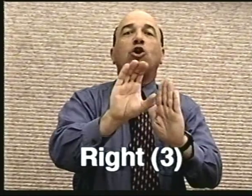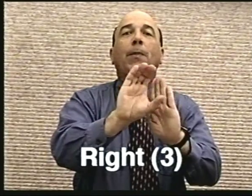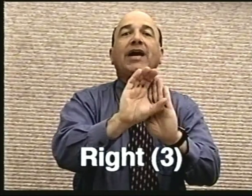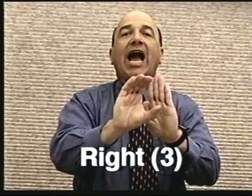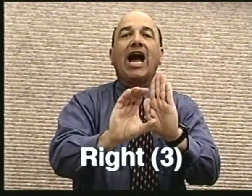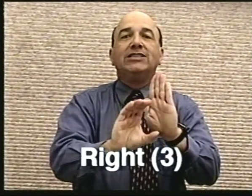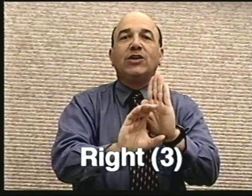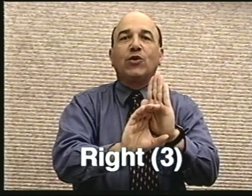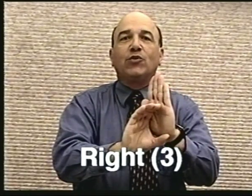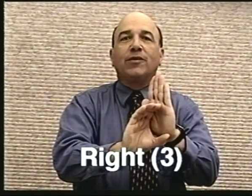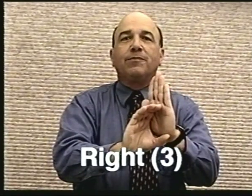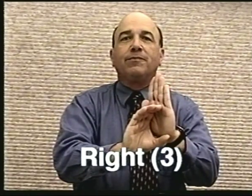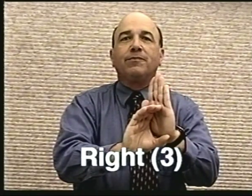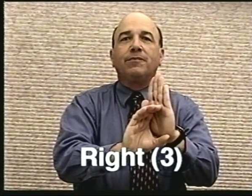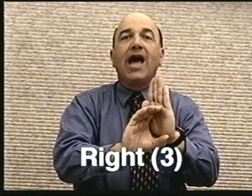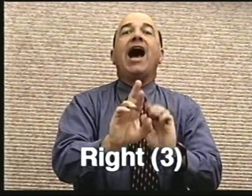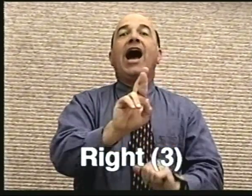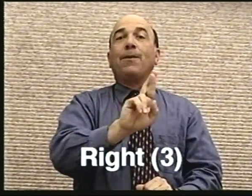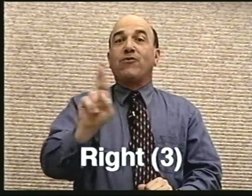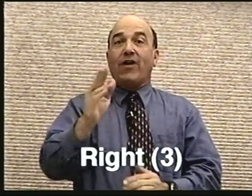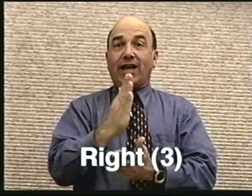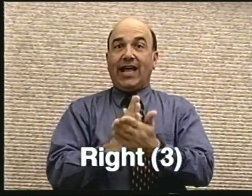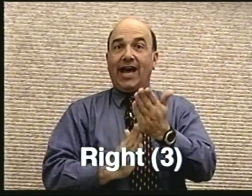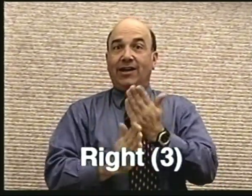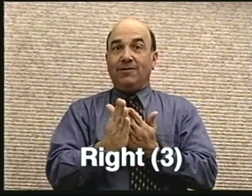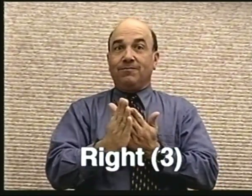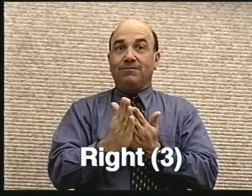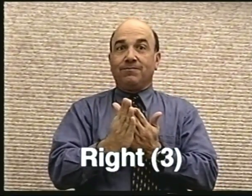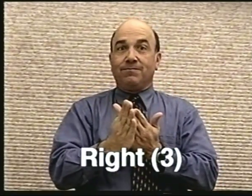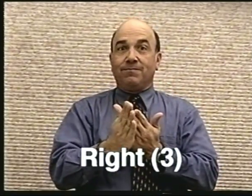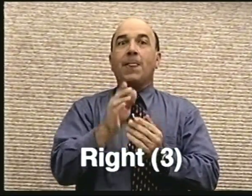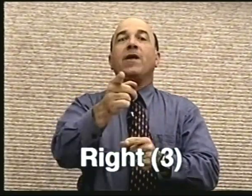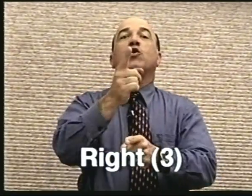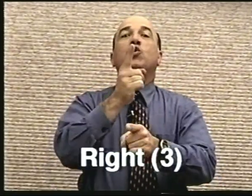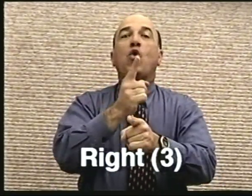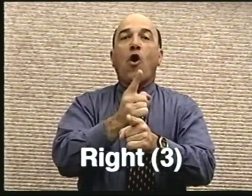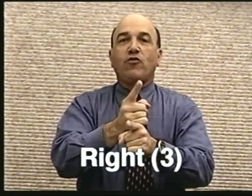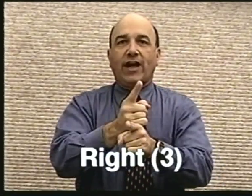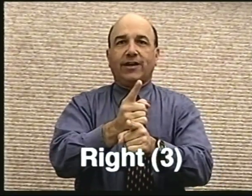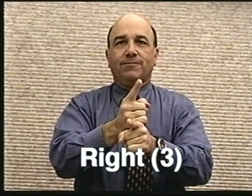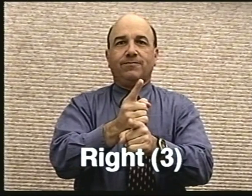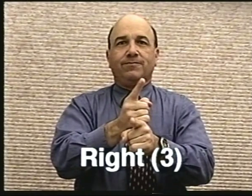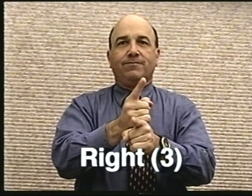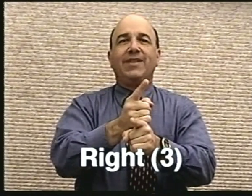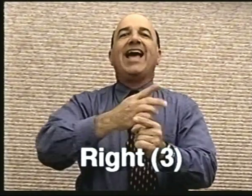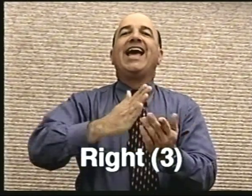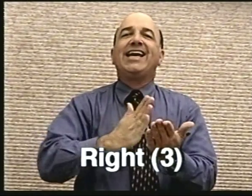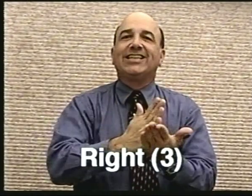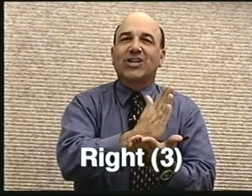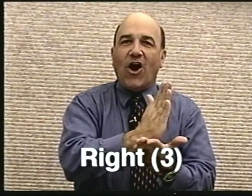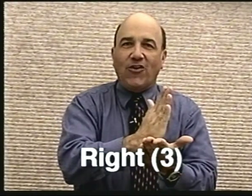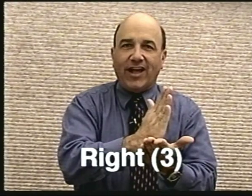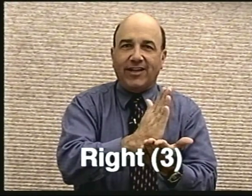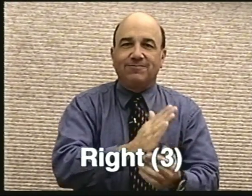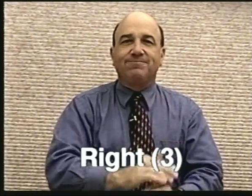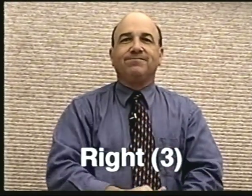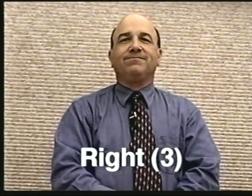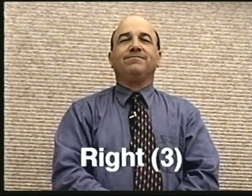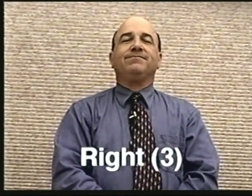the Constitution. I am right-handed. You are right. It is all right.